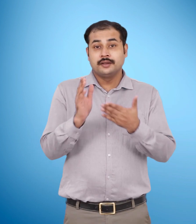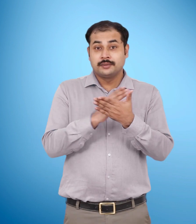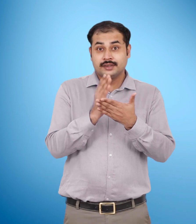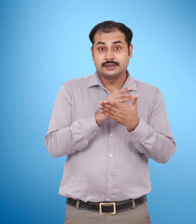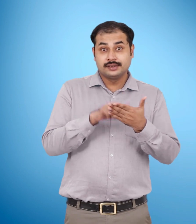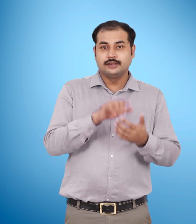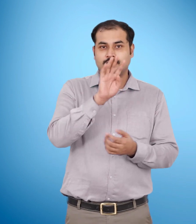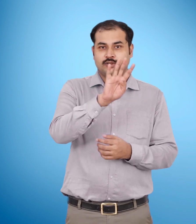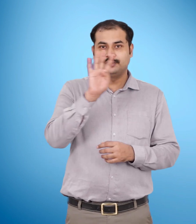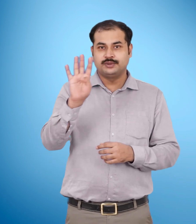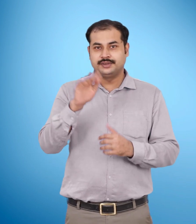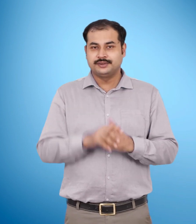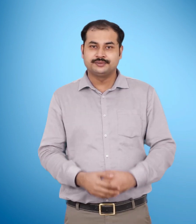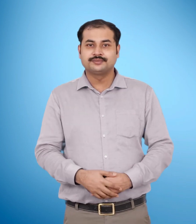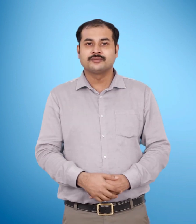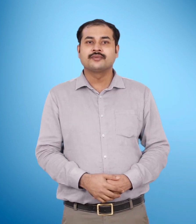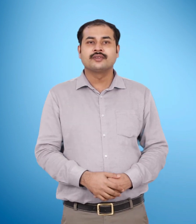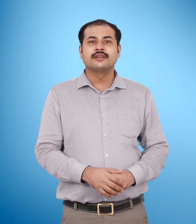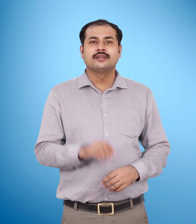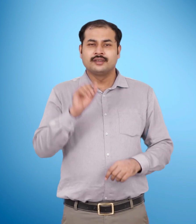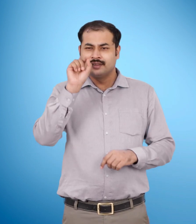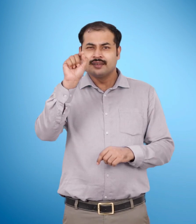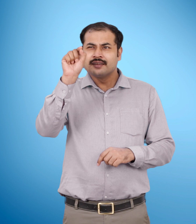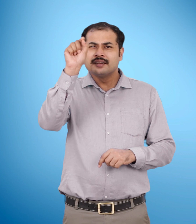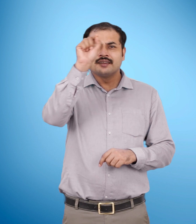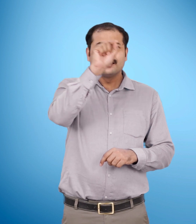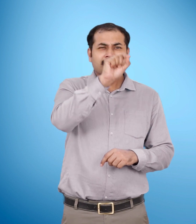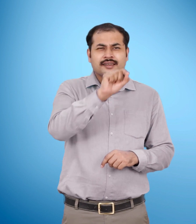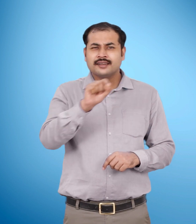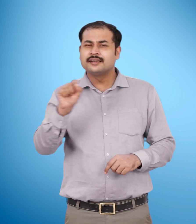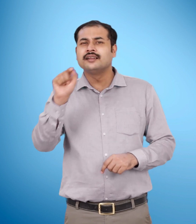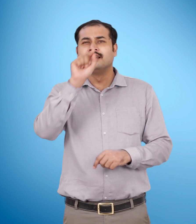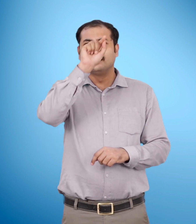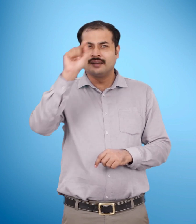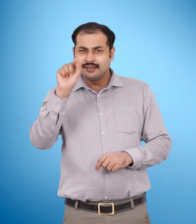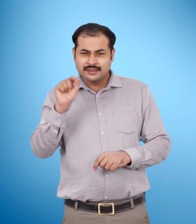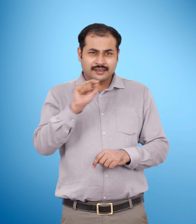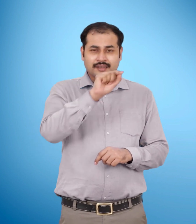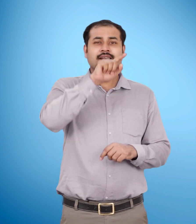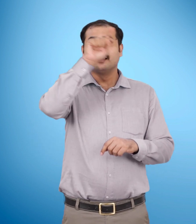Page 44. Trace over the dotted lines and letters.